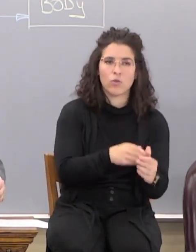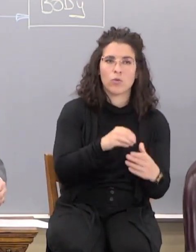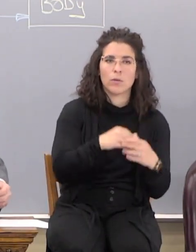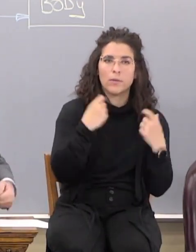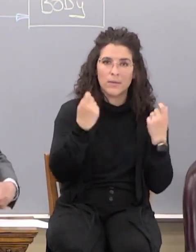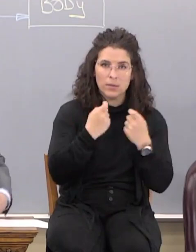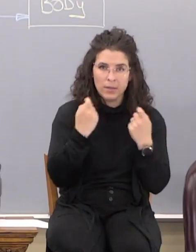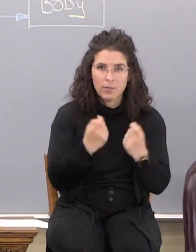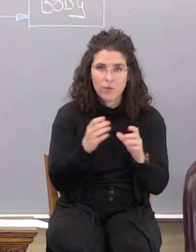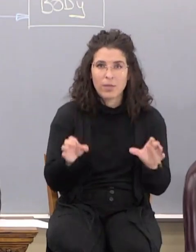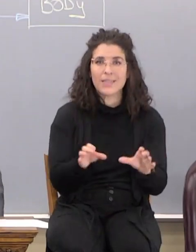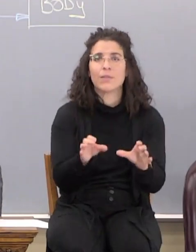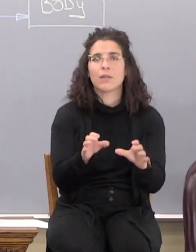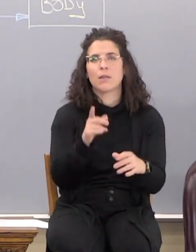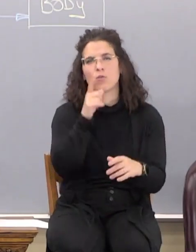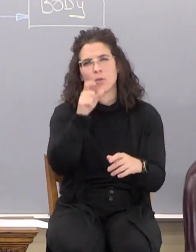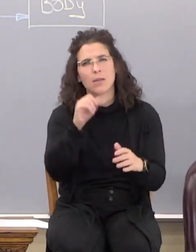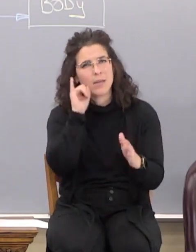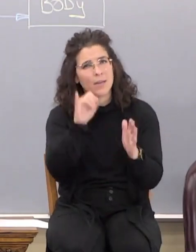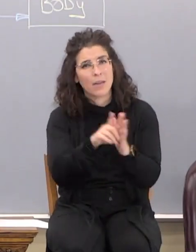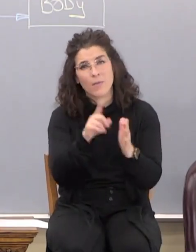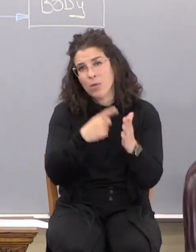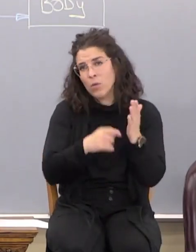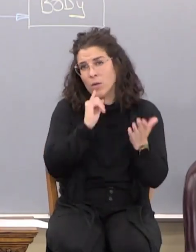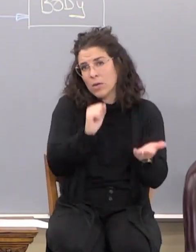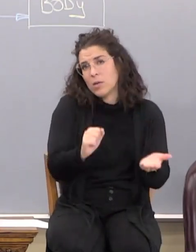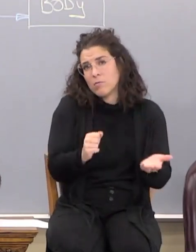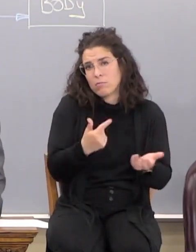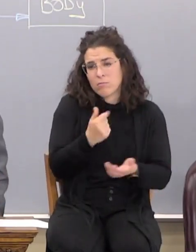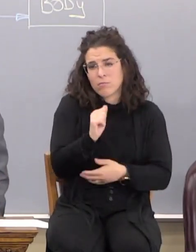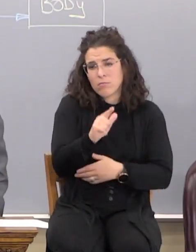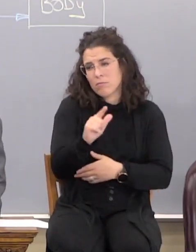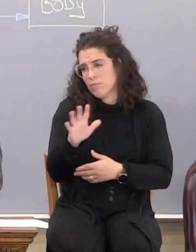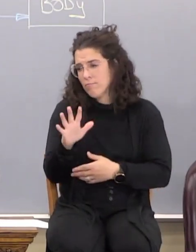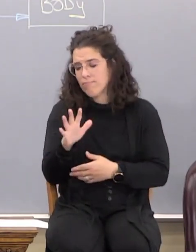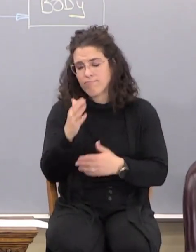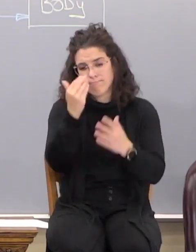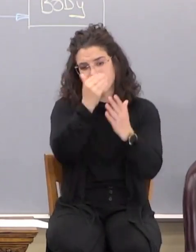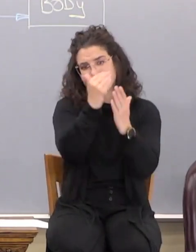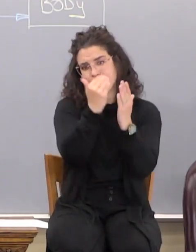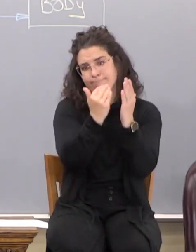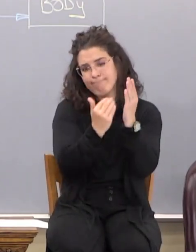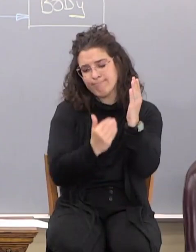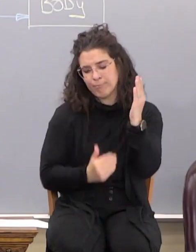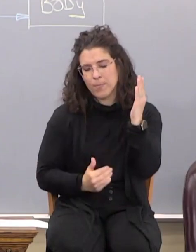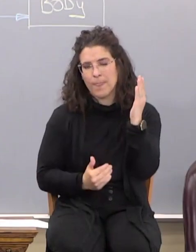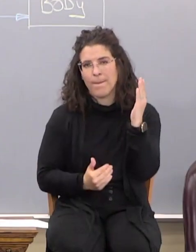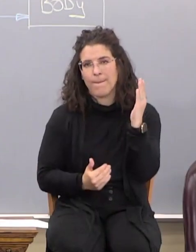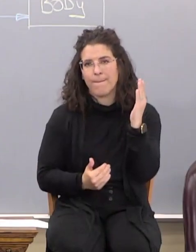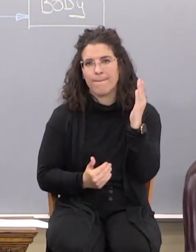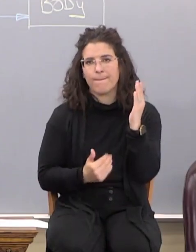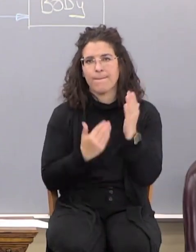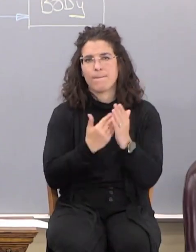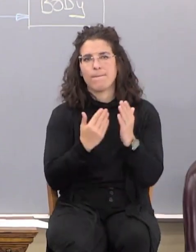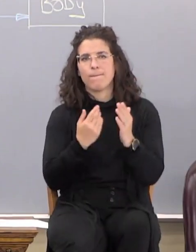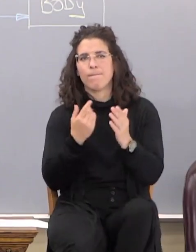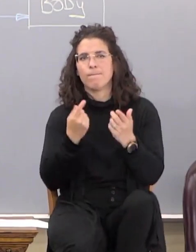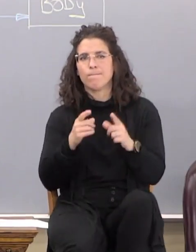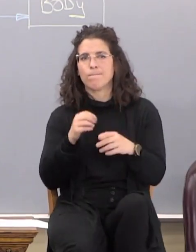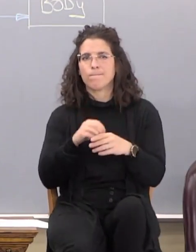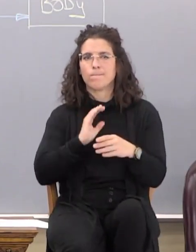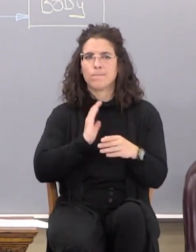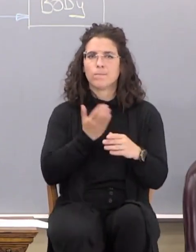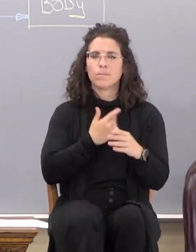activity? Now you have to identify what it is. You can take Galatians 5 and get a long list of things. The things that come in our lives